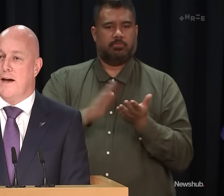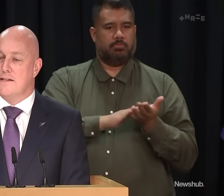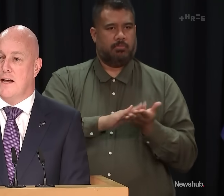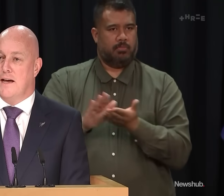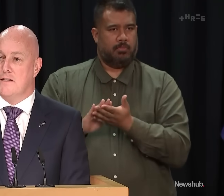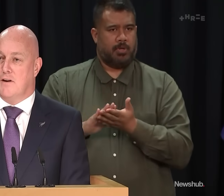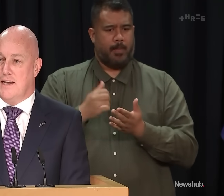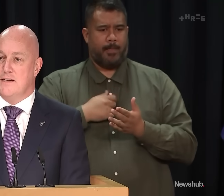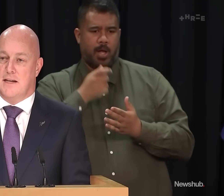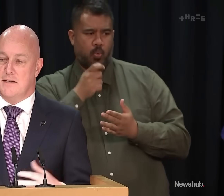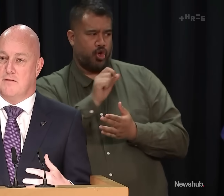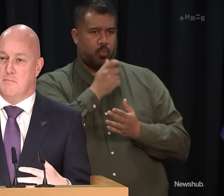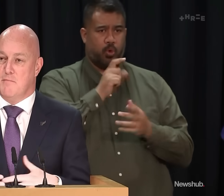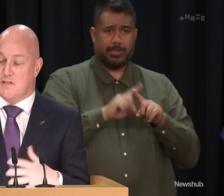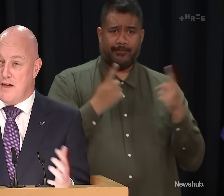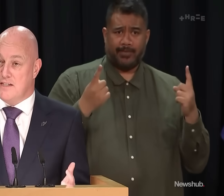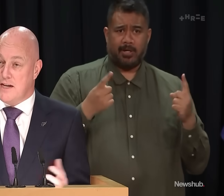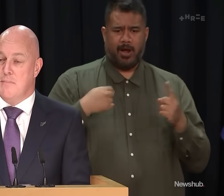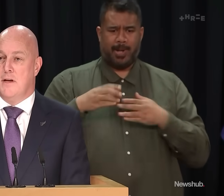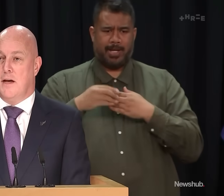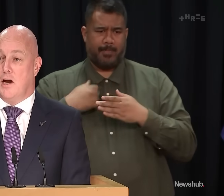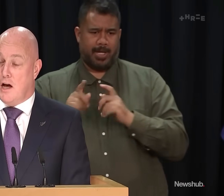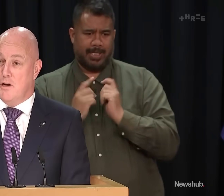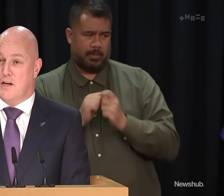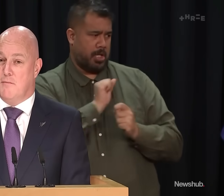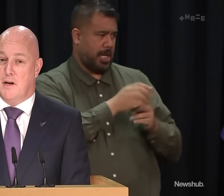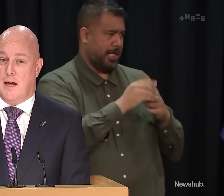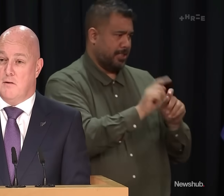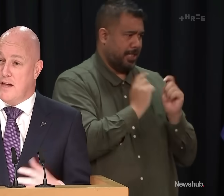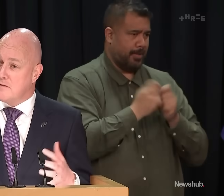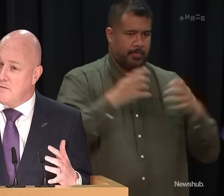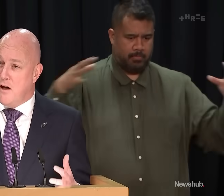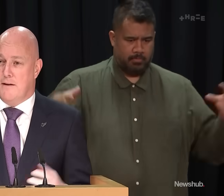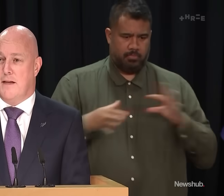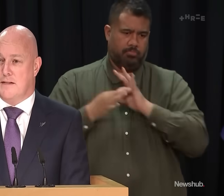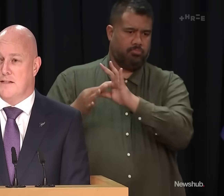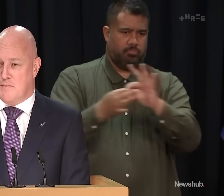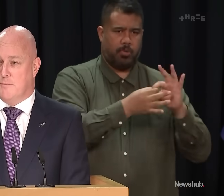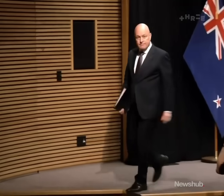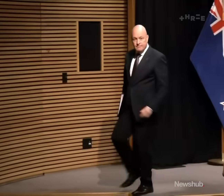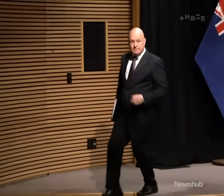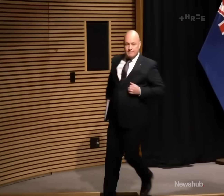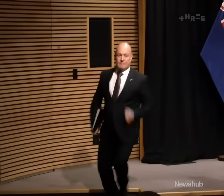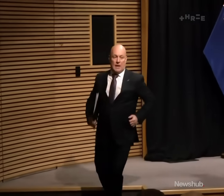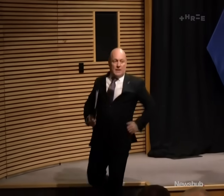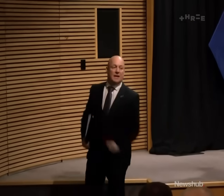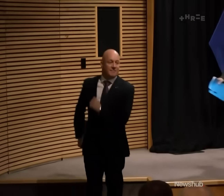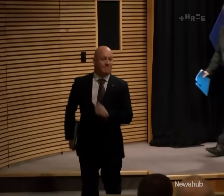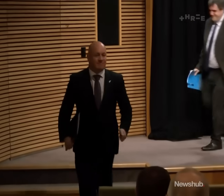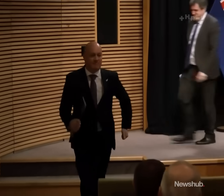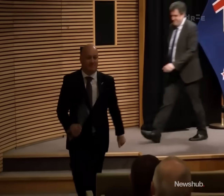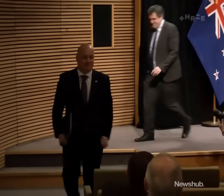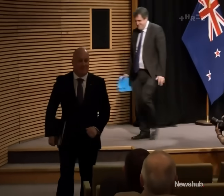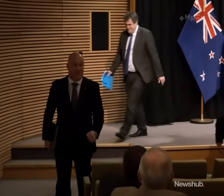different ways as different leaders and as different members of that team in a coalition government, and that's fine, that's acceptable. Now off to get the